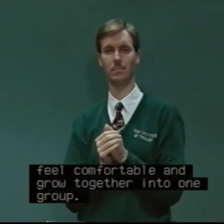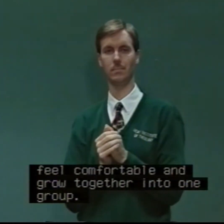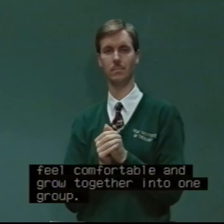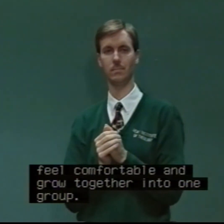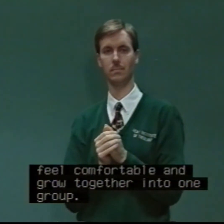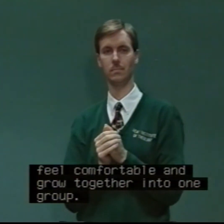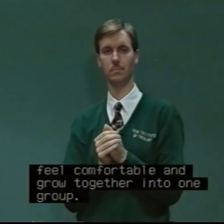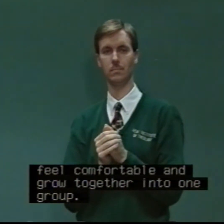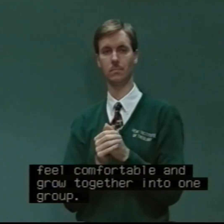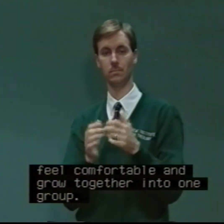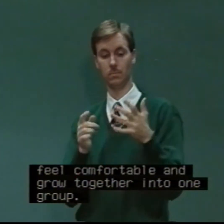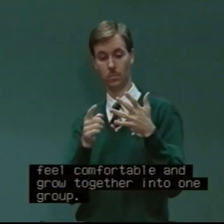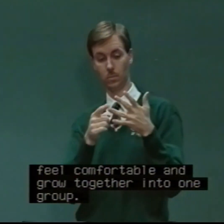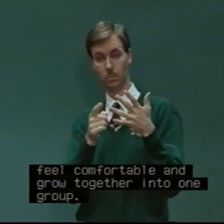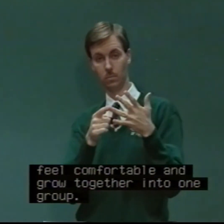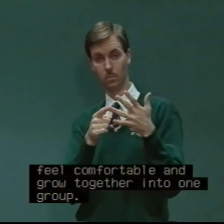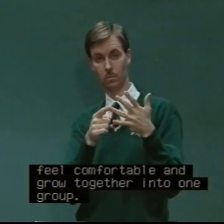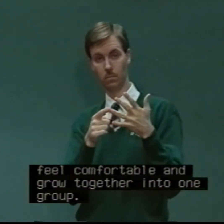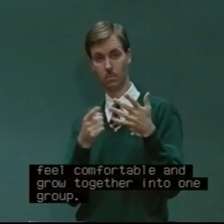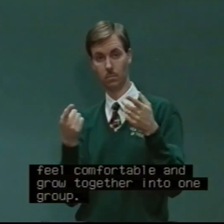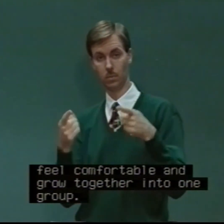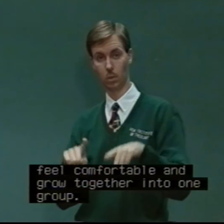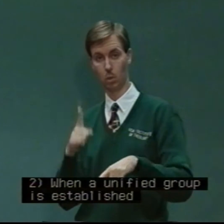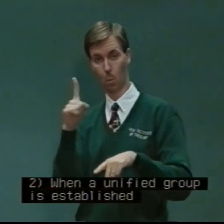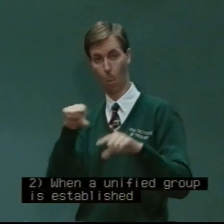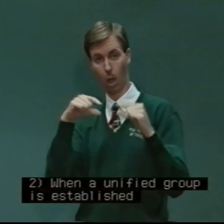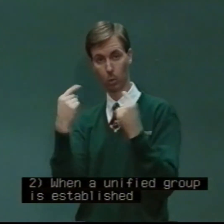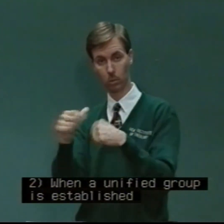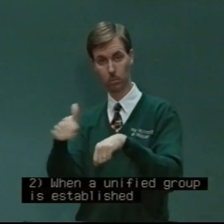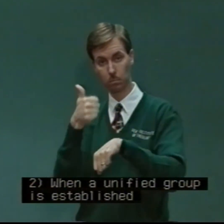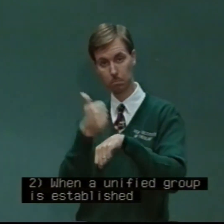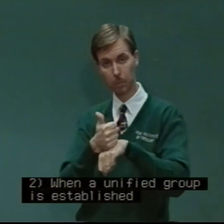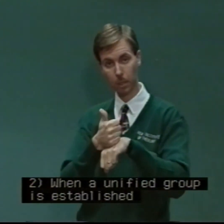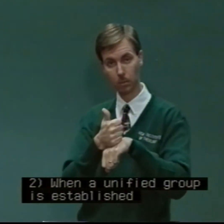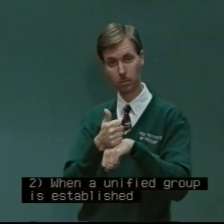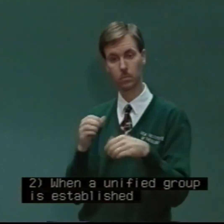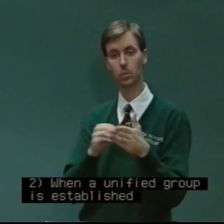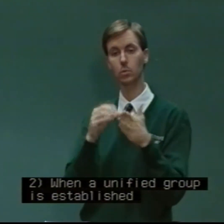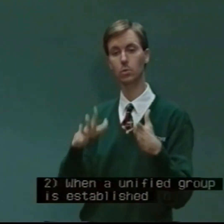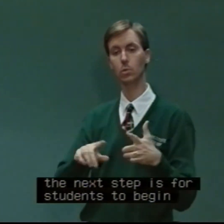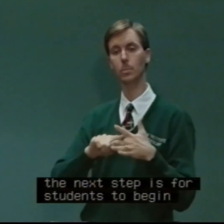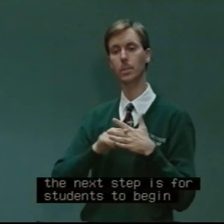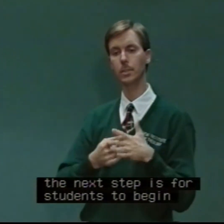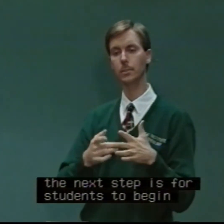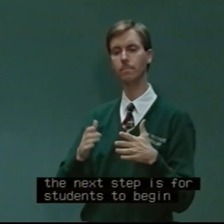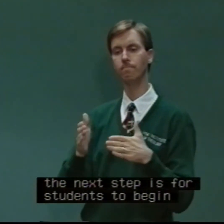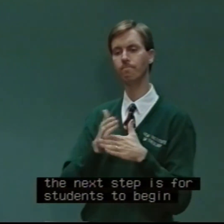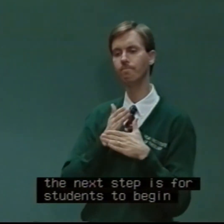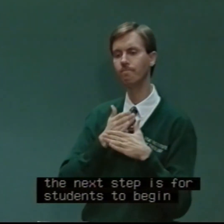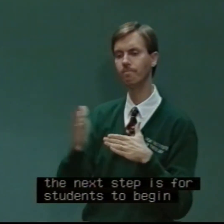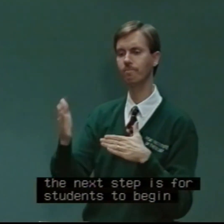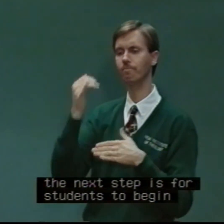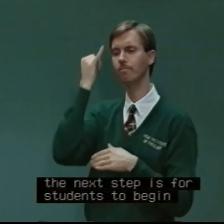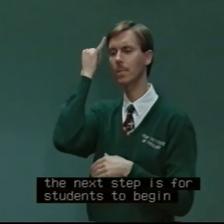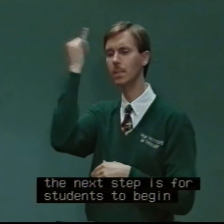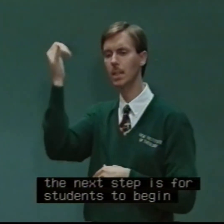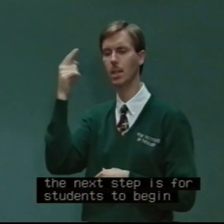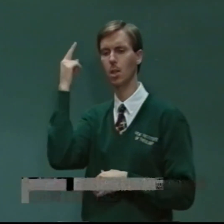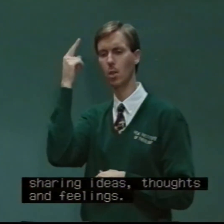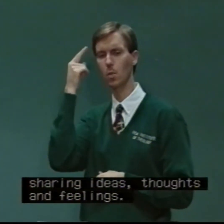Feel comfortable and grow together in one group. Two, when a unified group is established, the next step is for the student to begin